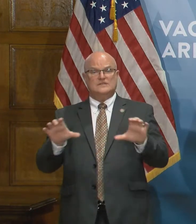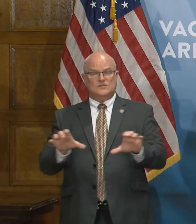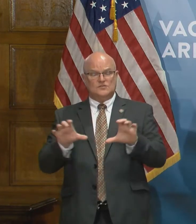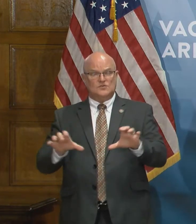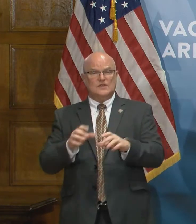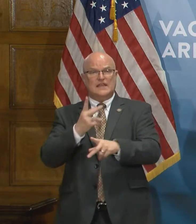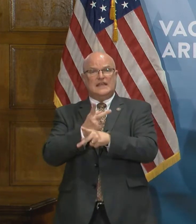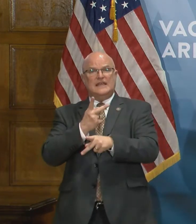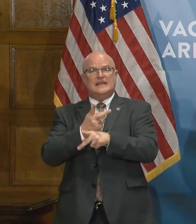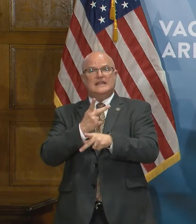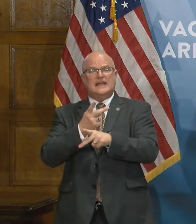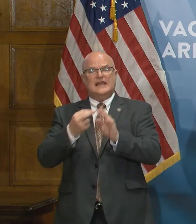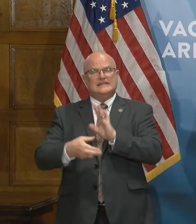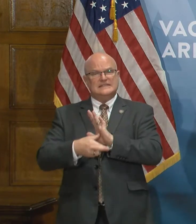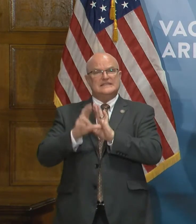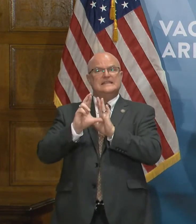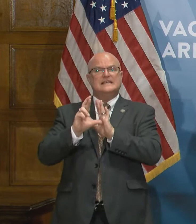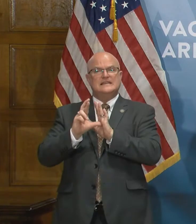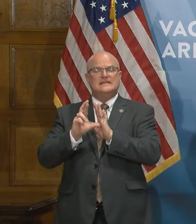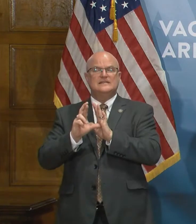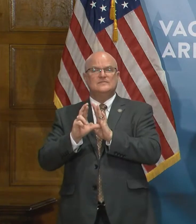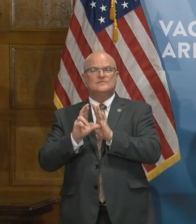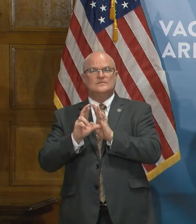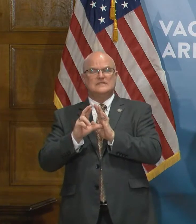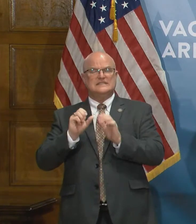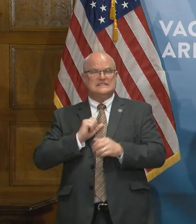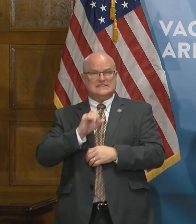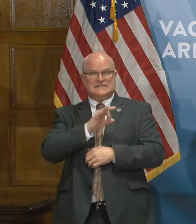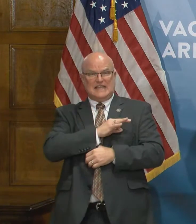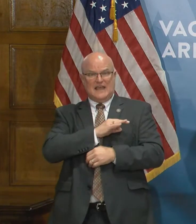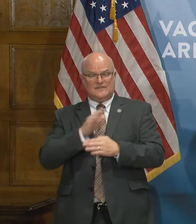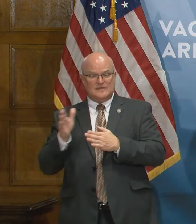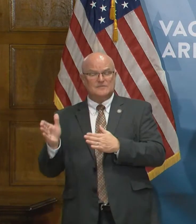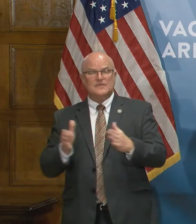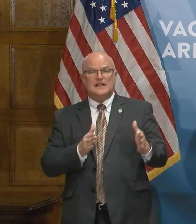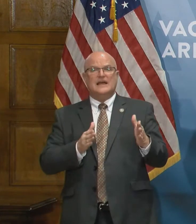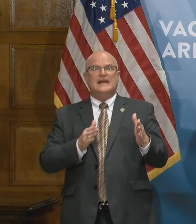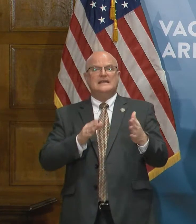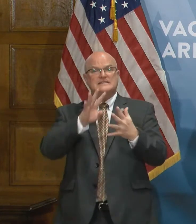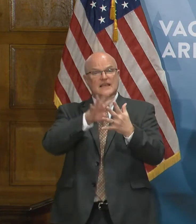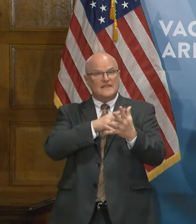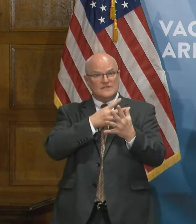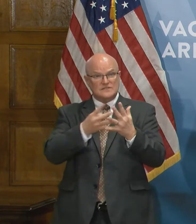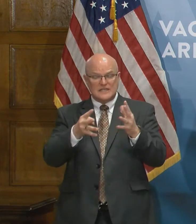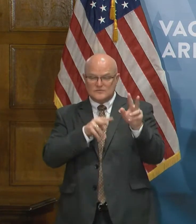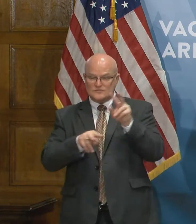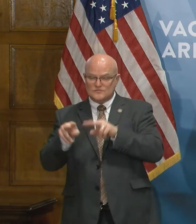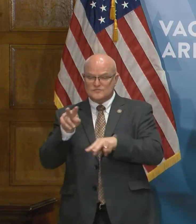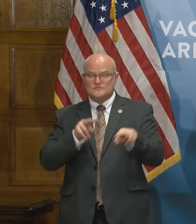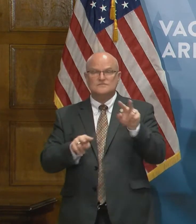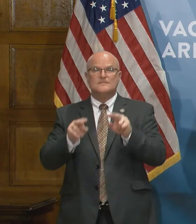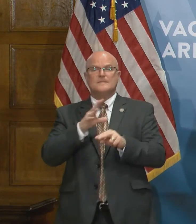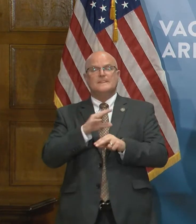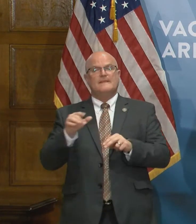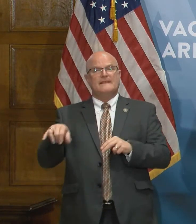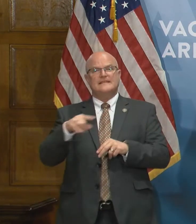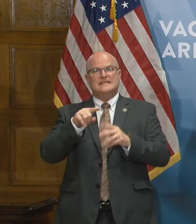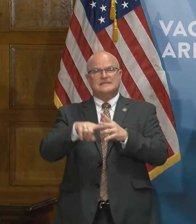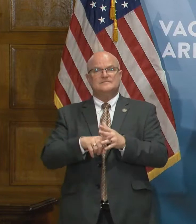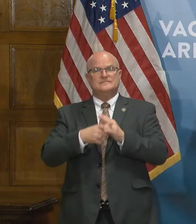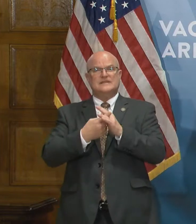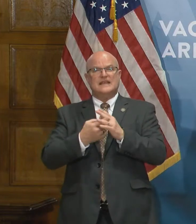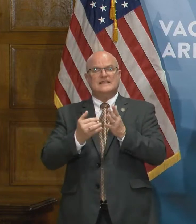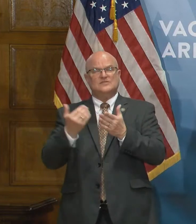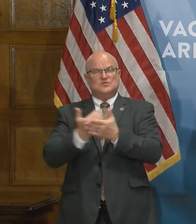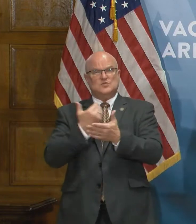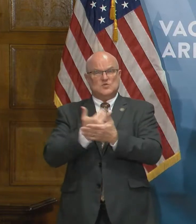them to review their current staffing patterns, their schedules, and as they get into